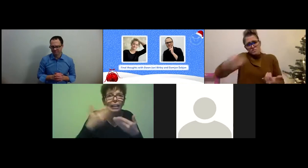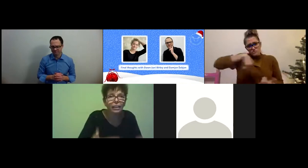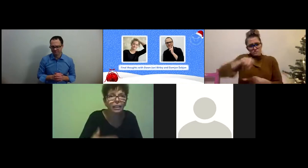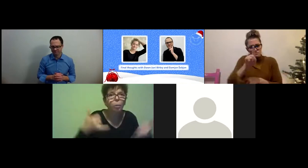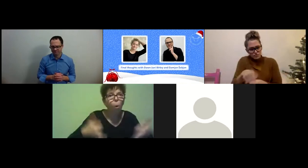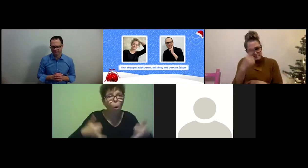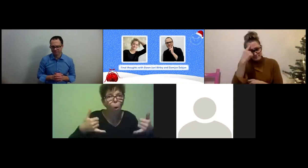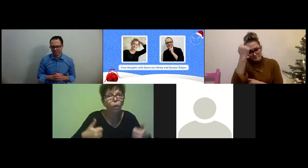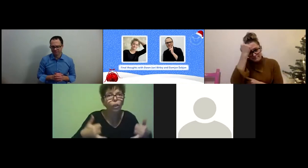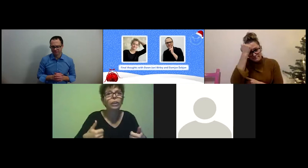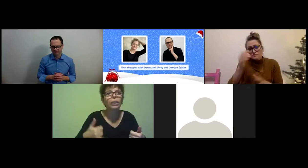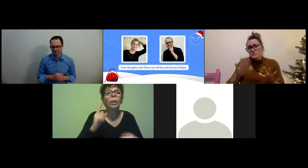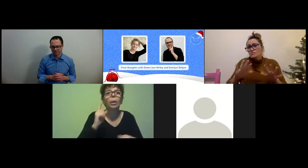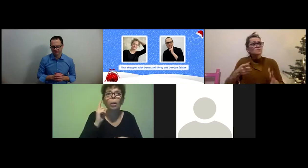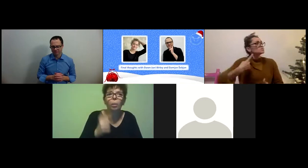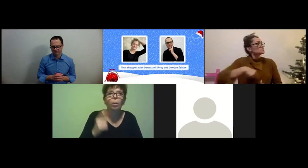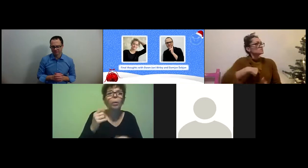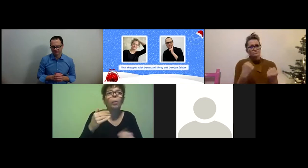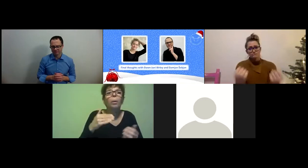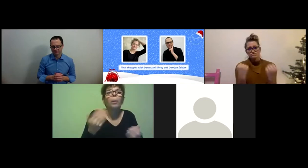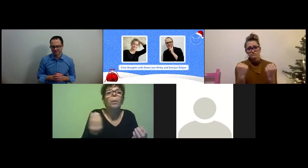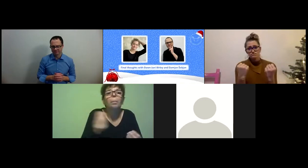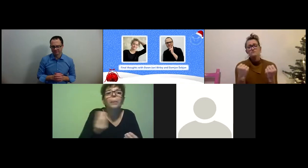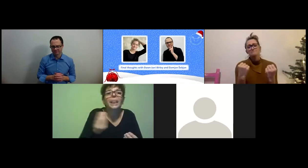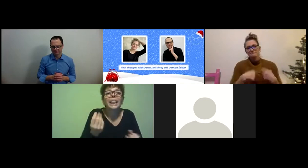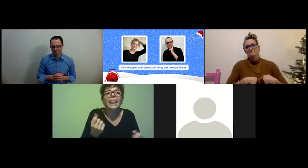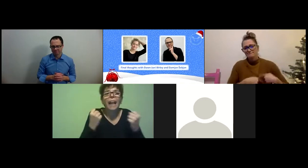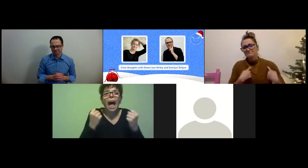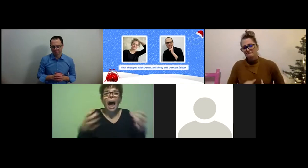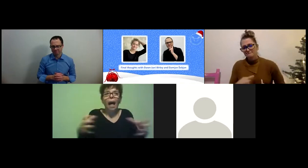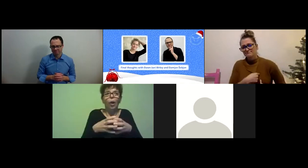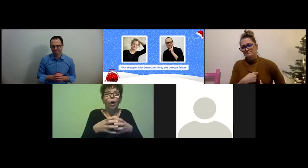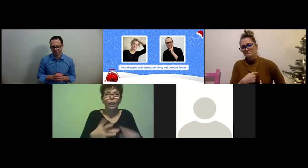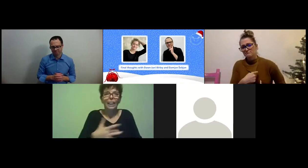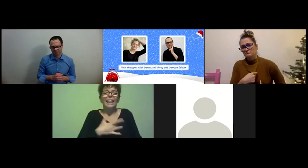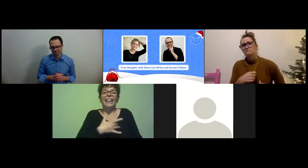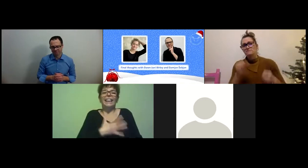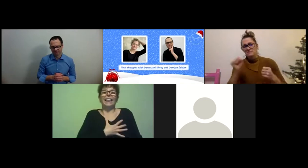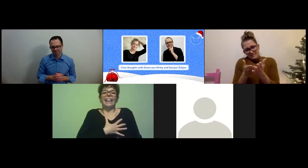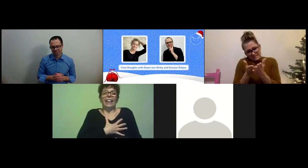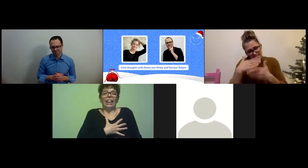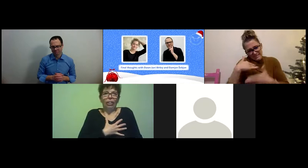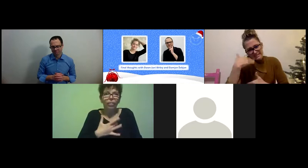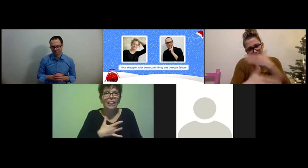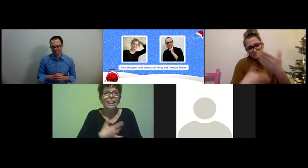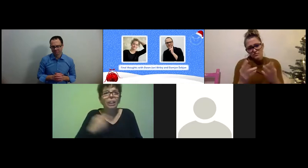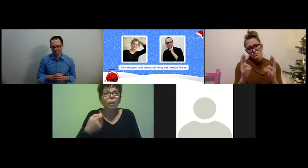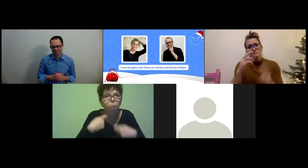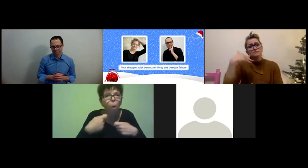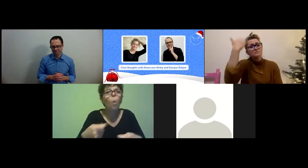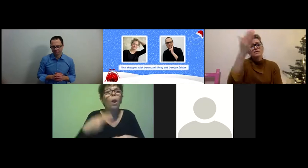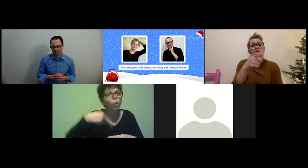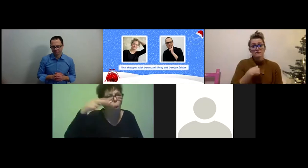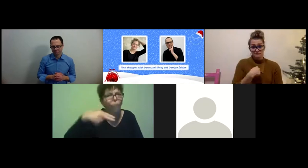to the deaf community that has been advocating for centuries. So it's really